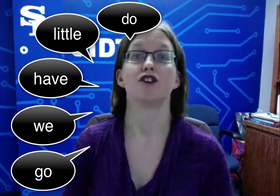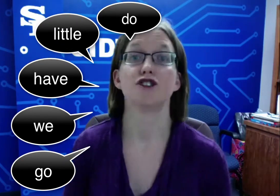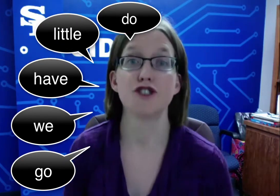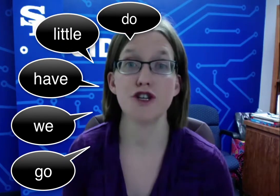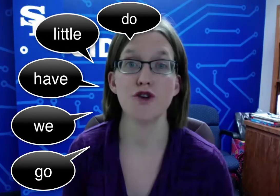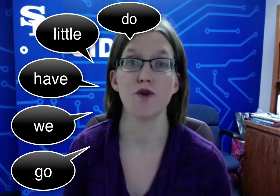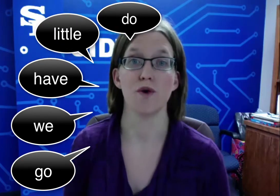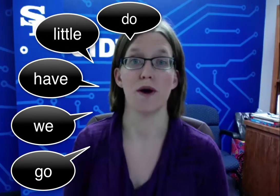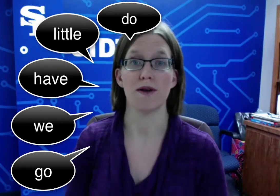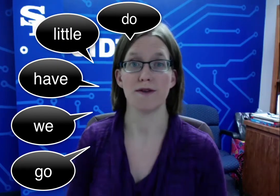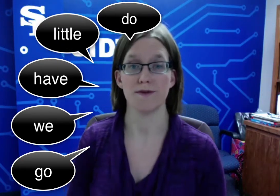do